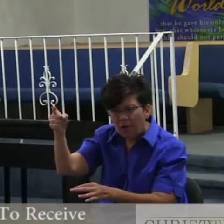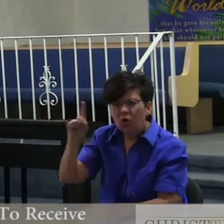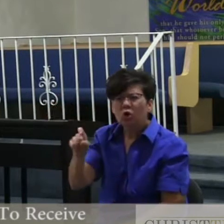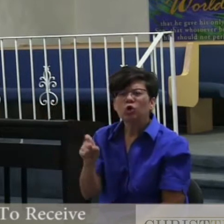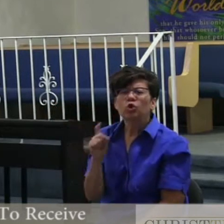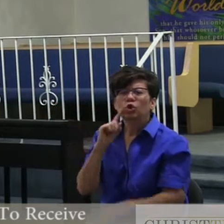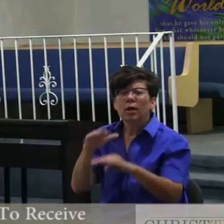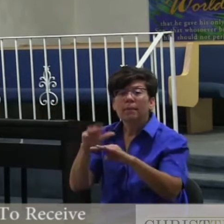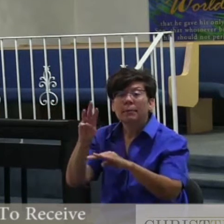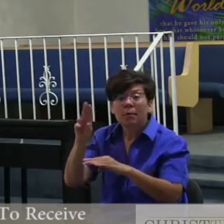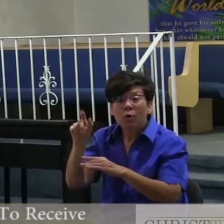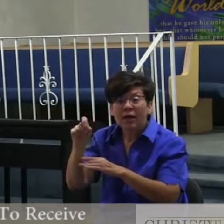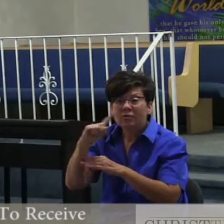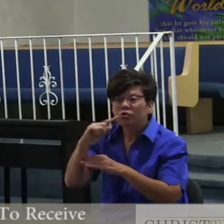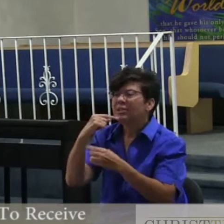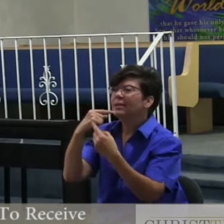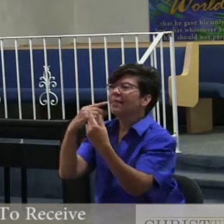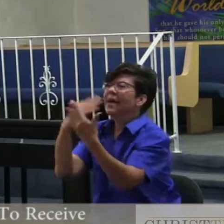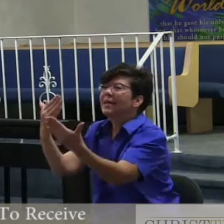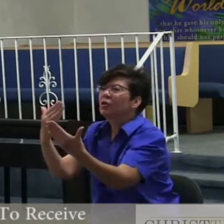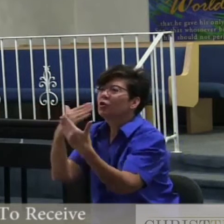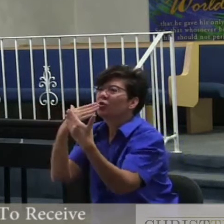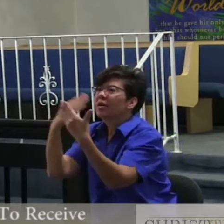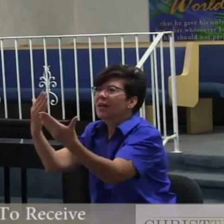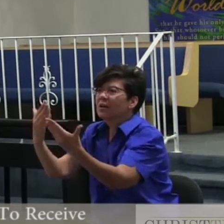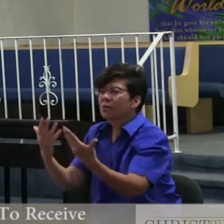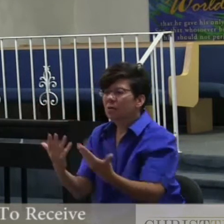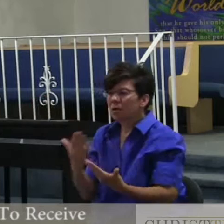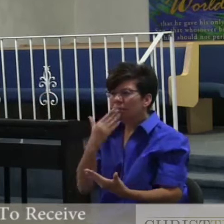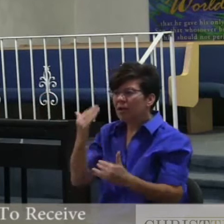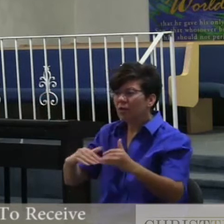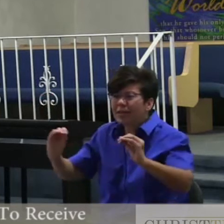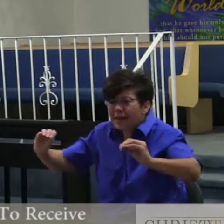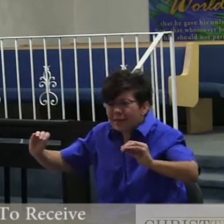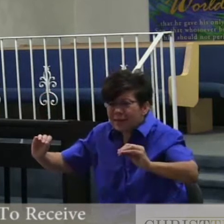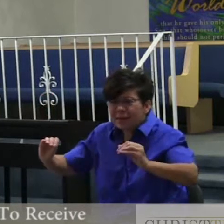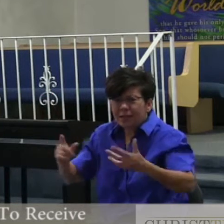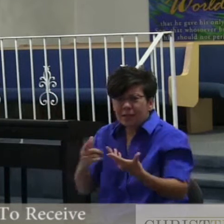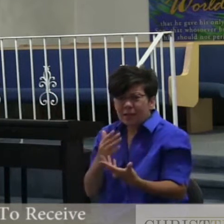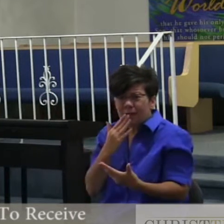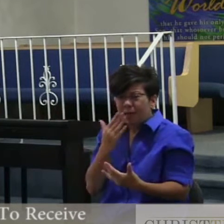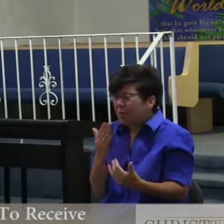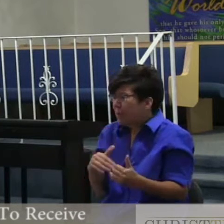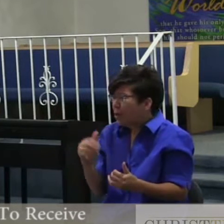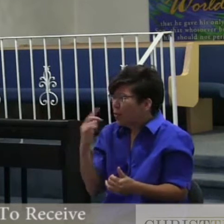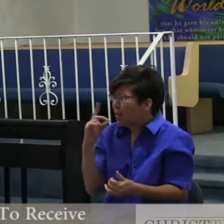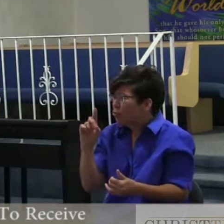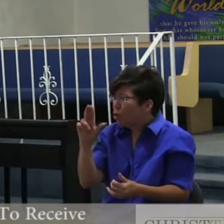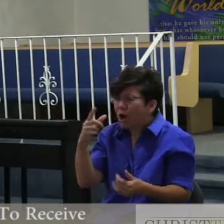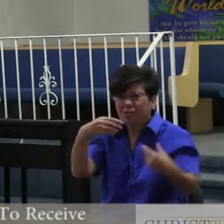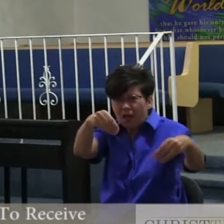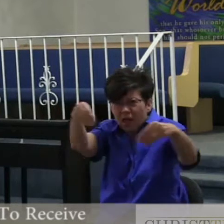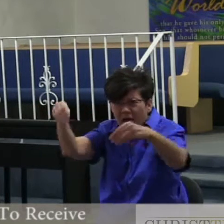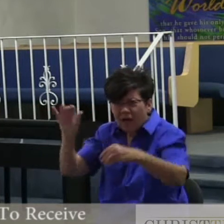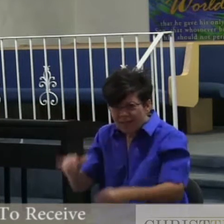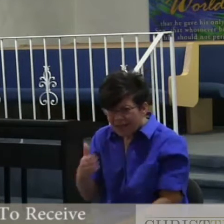making minimum wage. That's better than having no money coming home. That's better than going out and selling drugs.